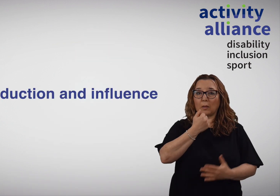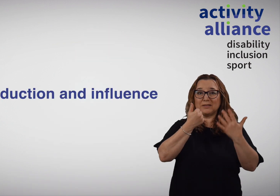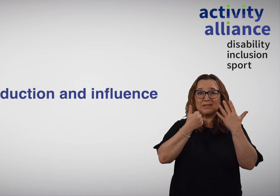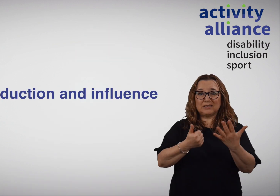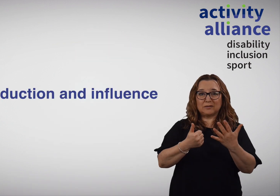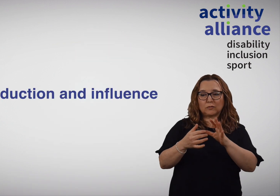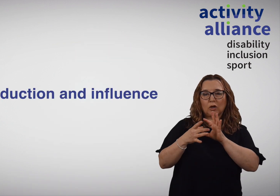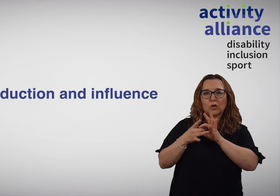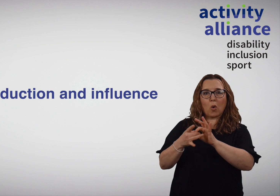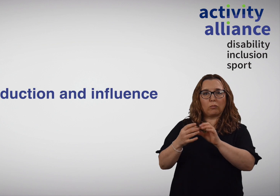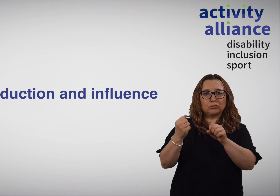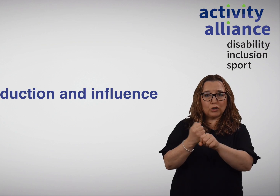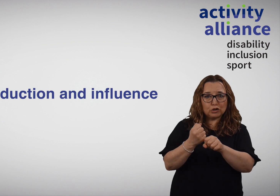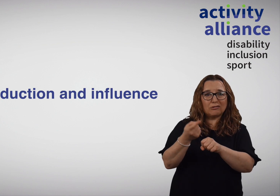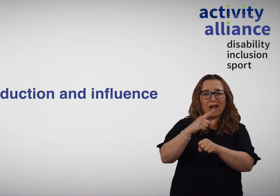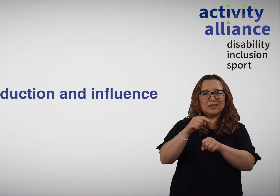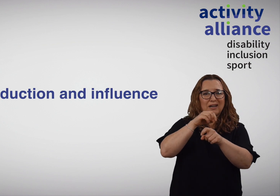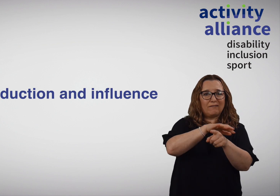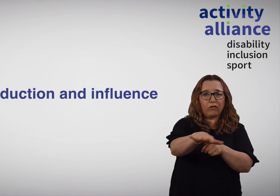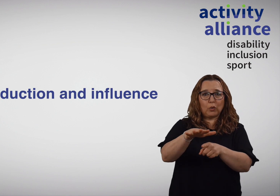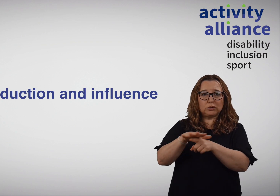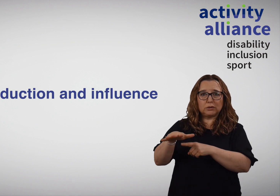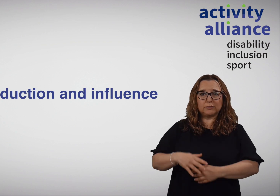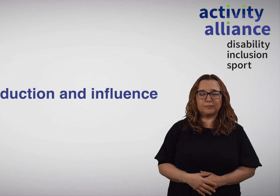Number 6, co-production and influence.